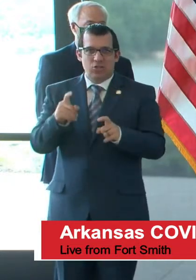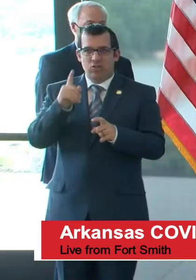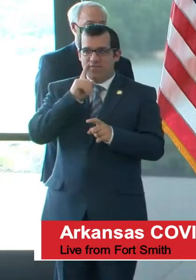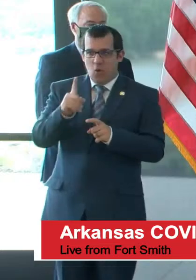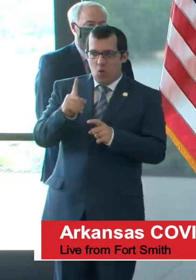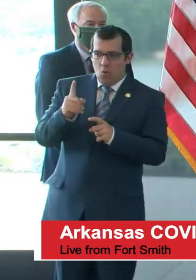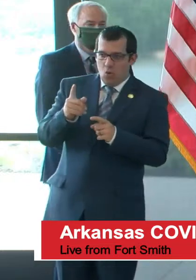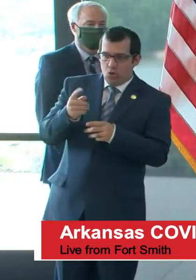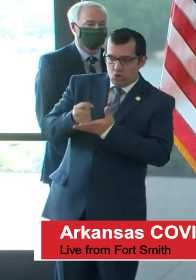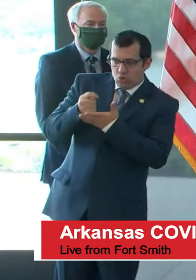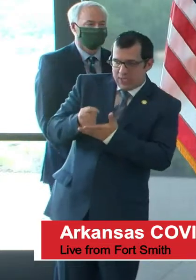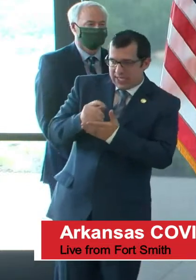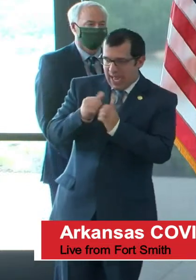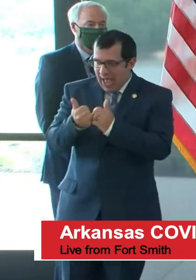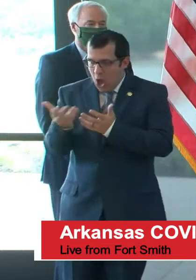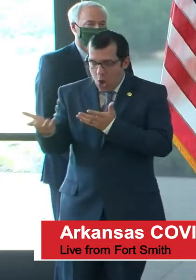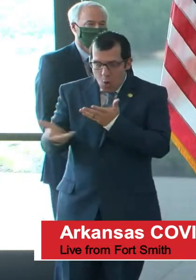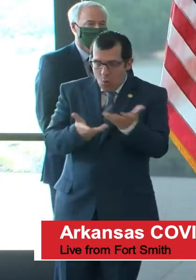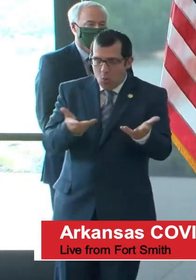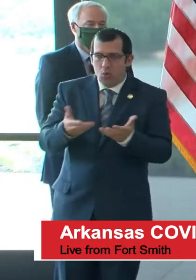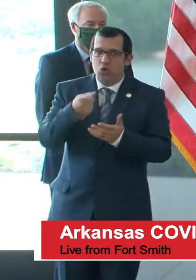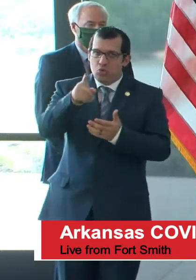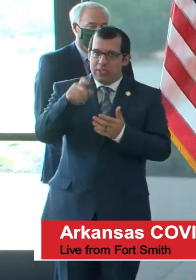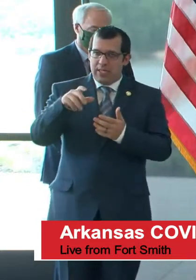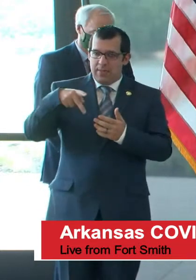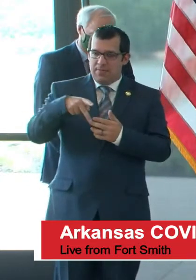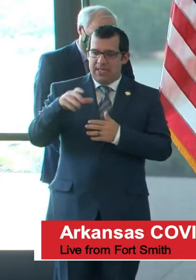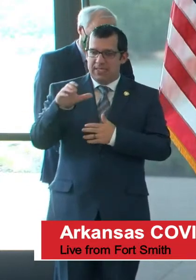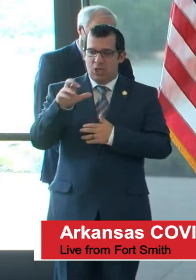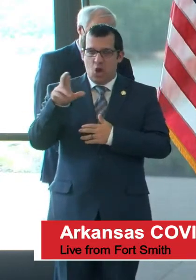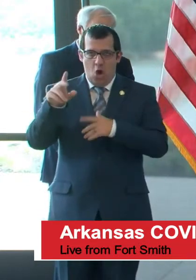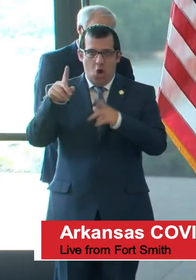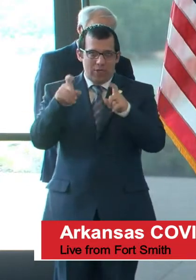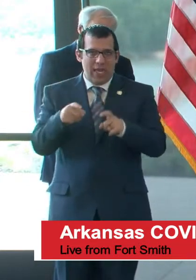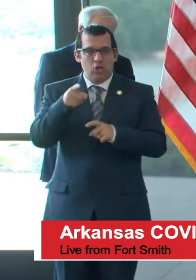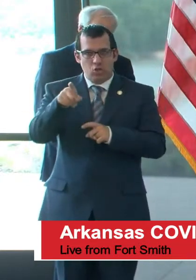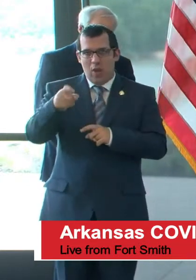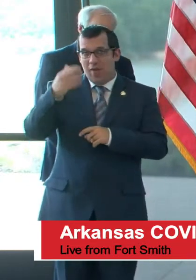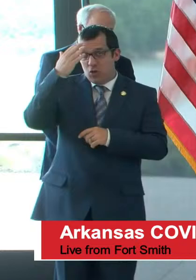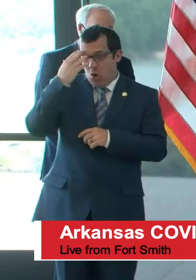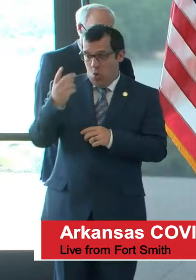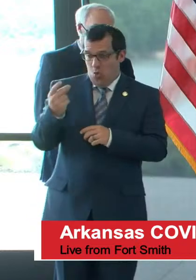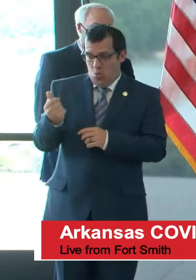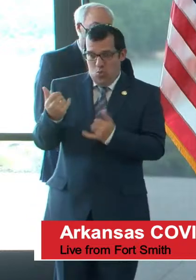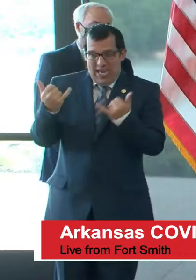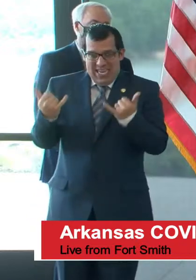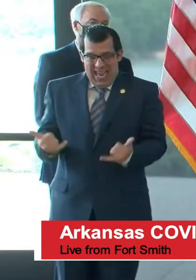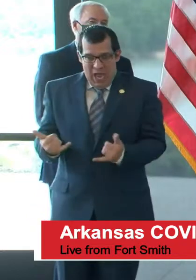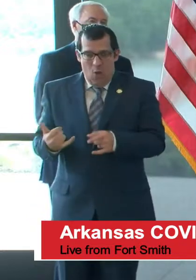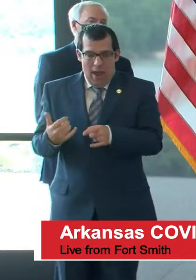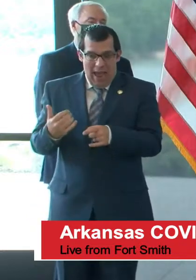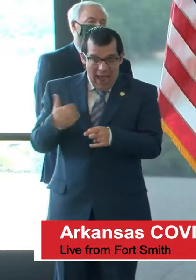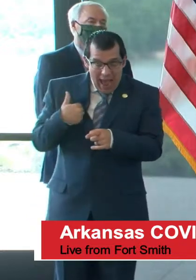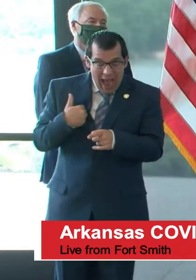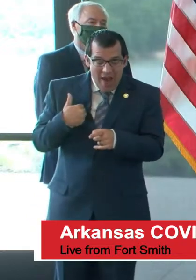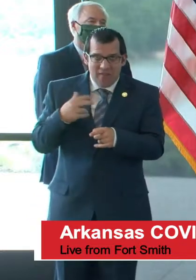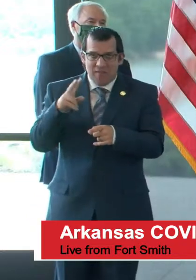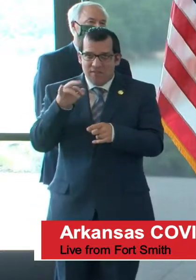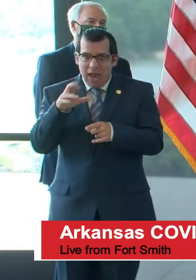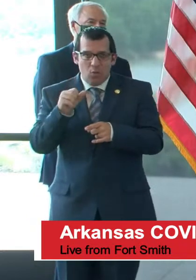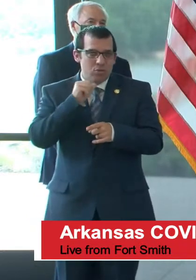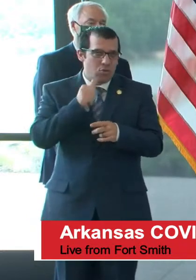clinical decisions. You need the PCR test because you need to know right then and there whether someone has